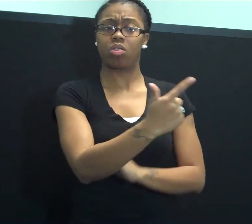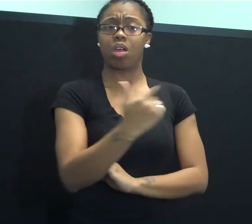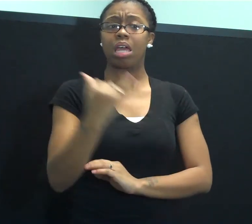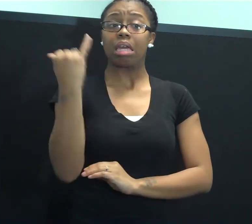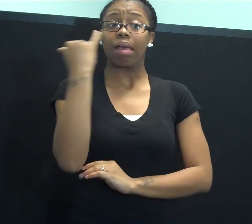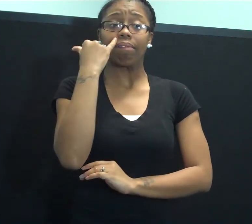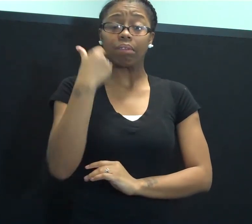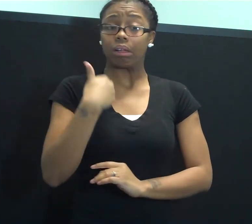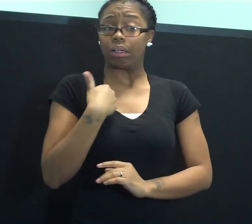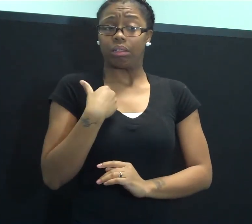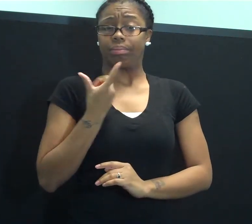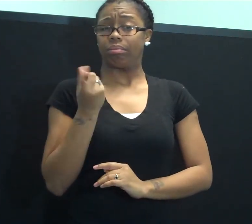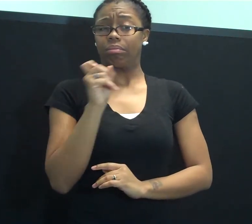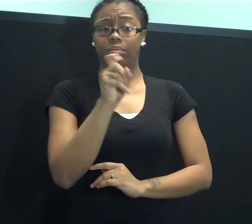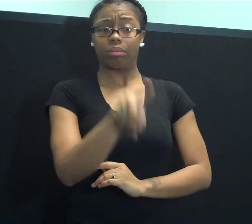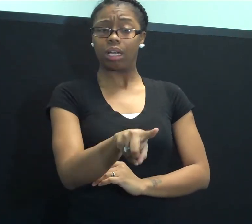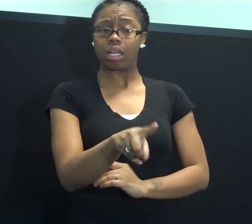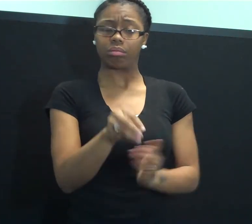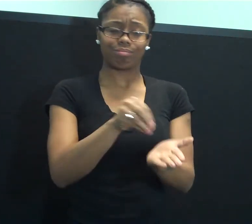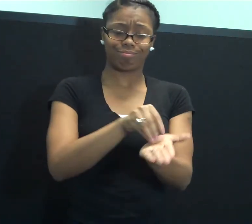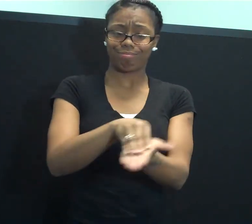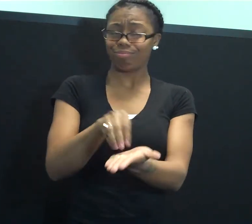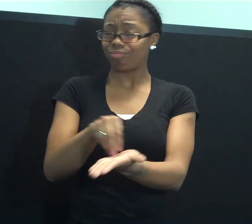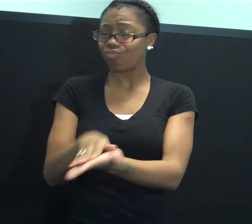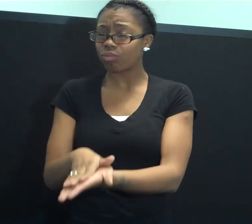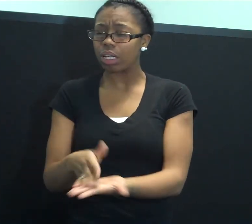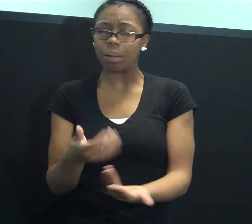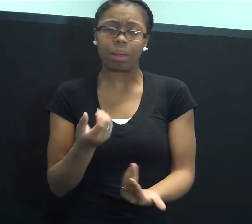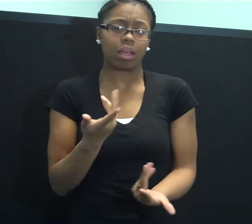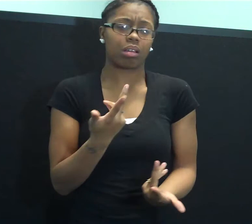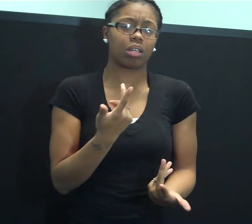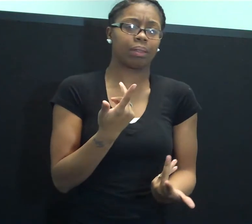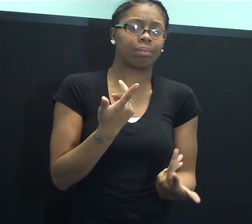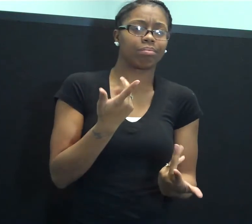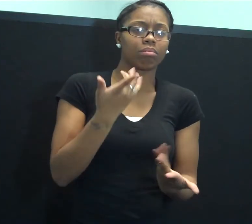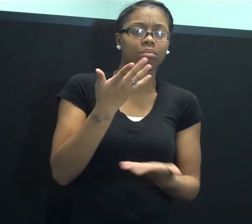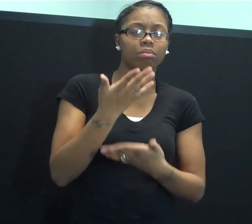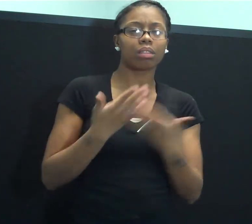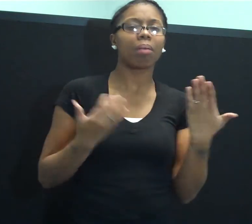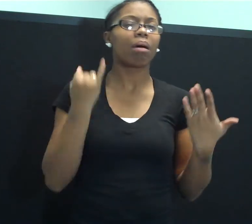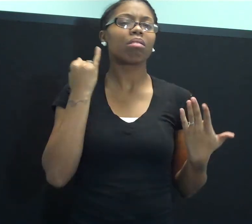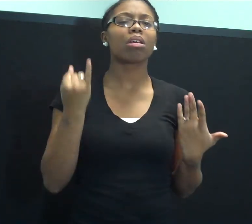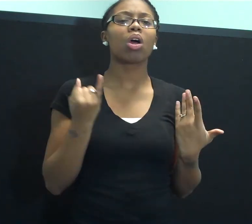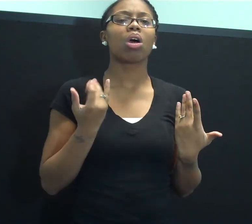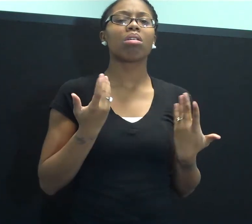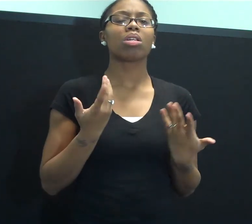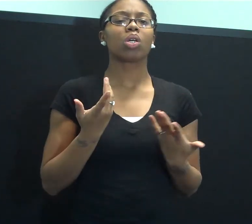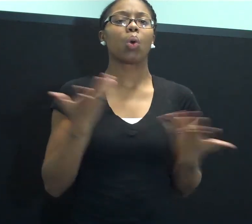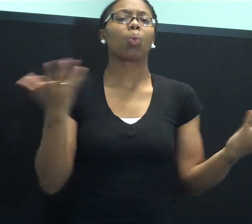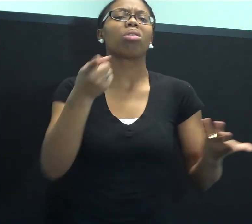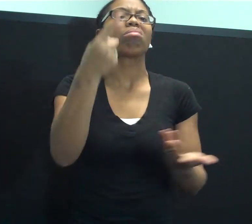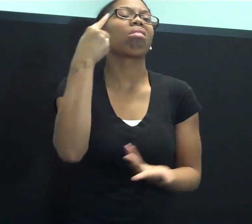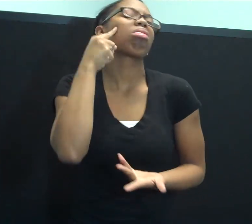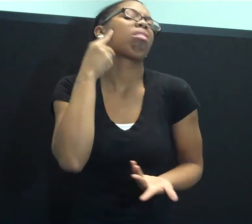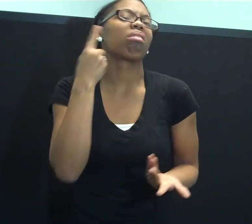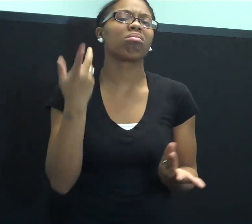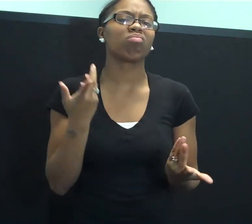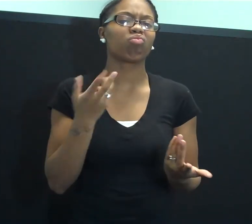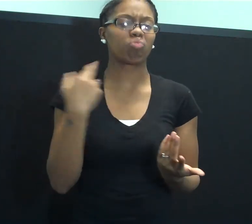could ask you to jot down in an intuitive sense, just in a very quick way, what you think religion is, I